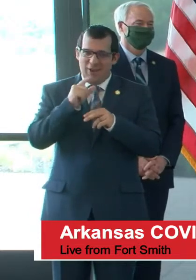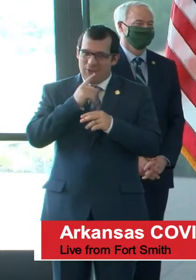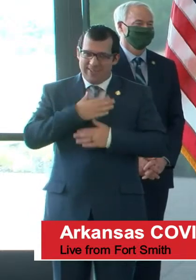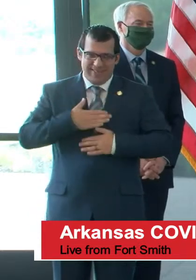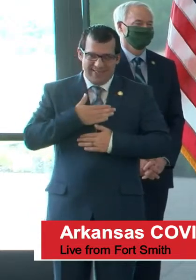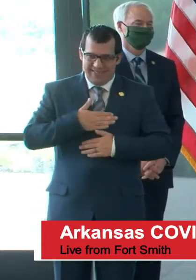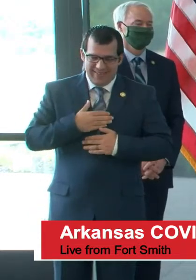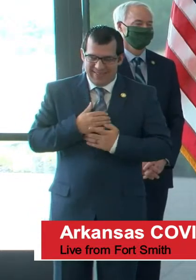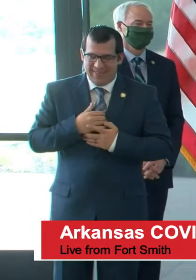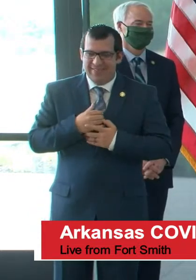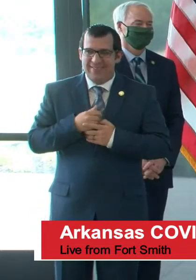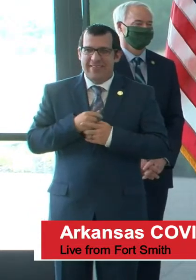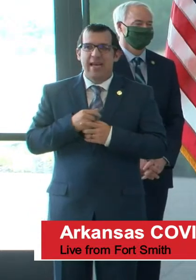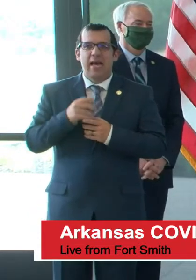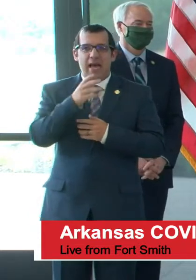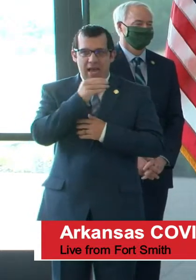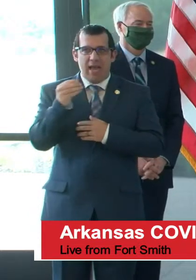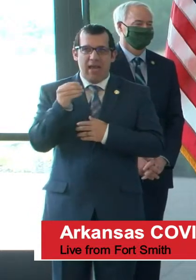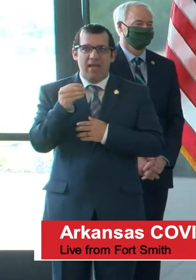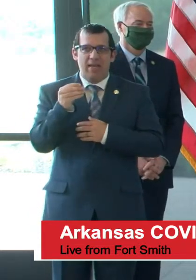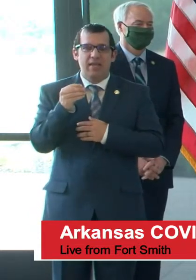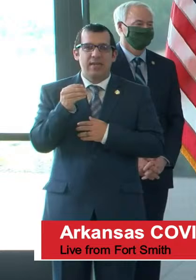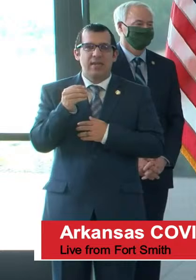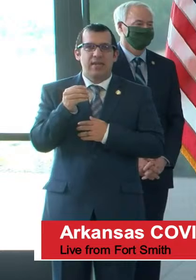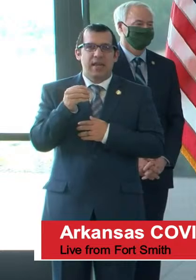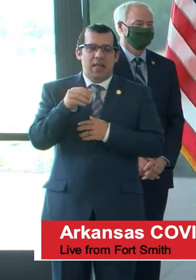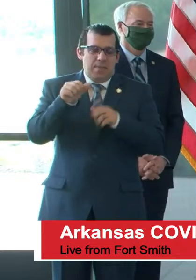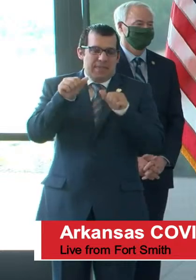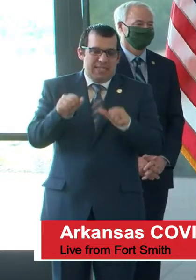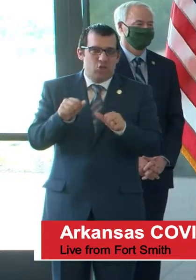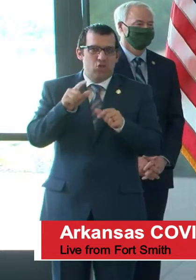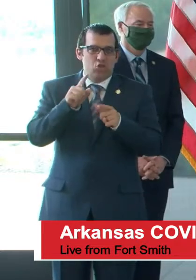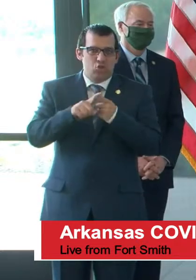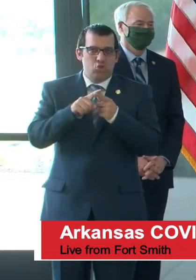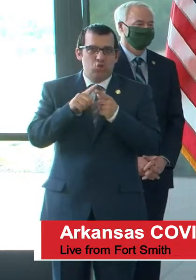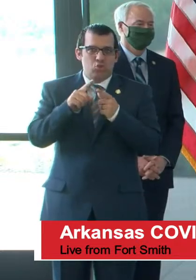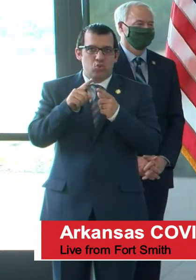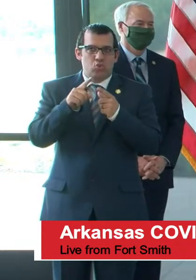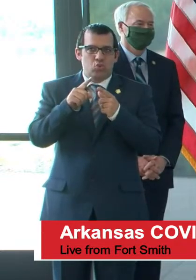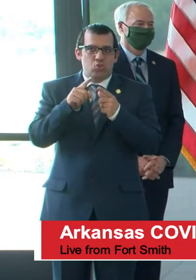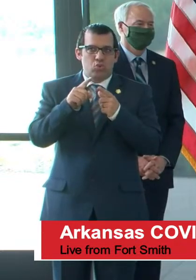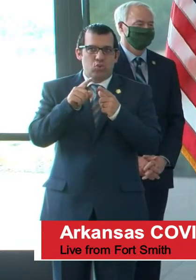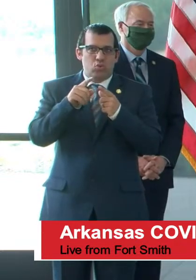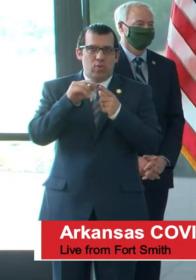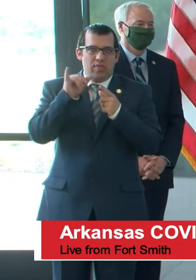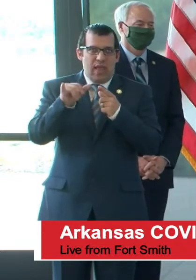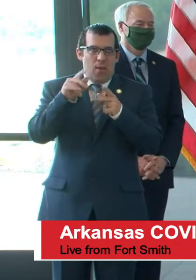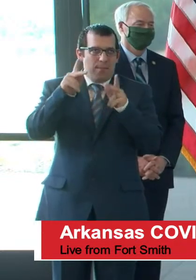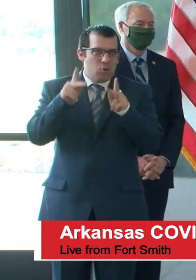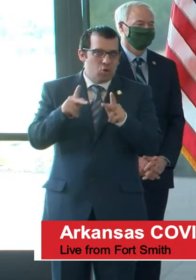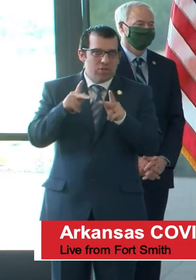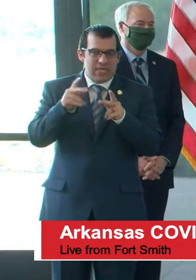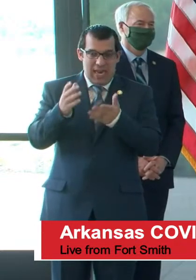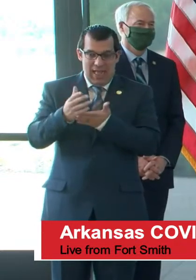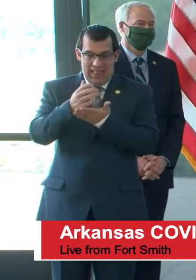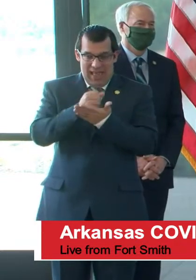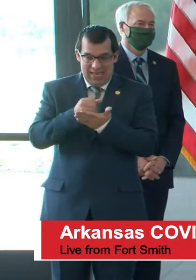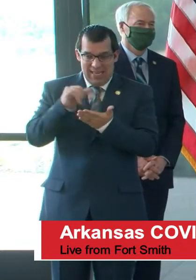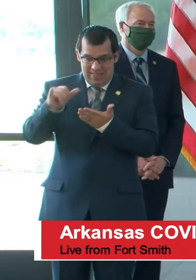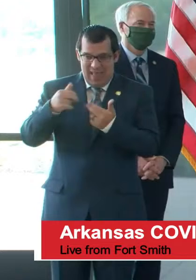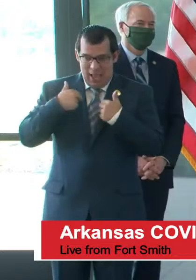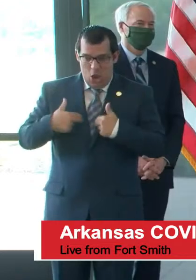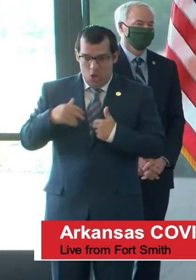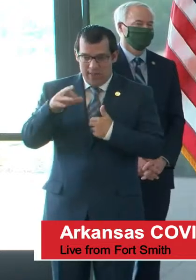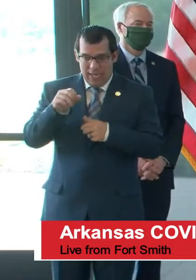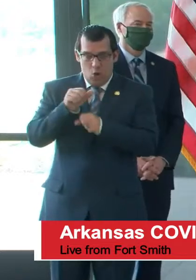pleasant. And it also has the potential to aerosolize the virus if they have it, so the person collecting, the healthcare